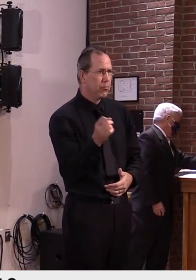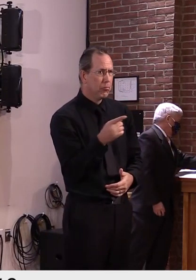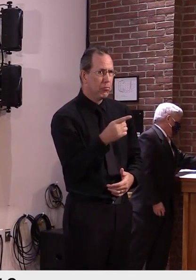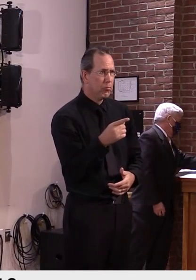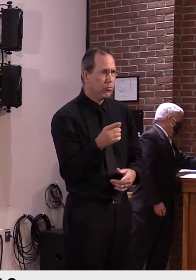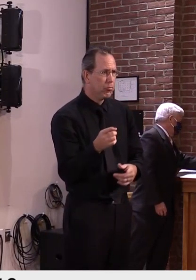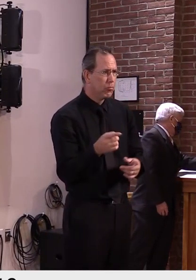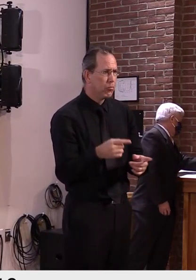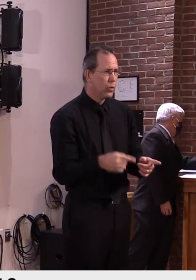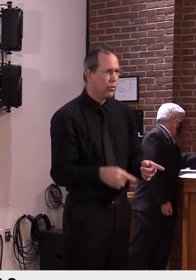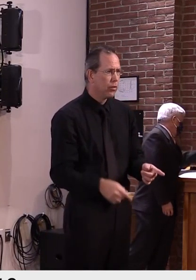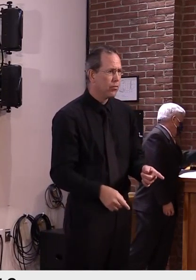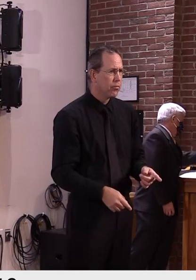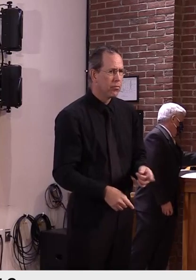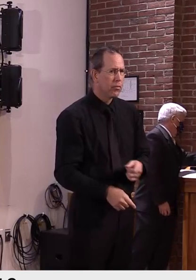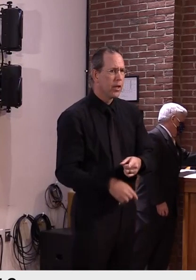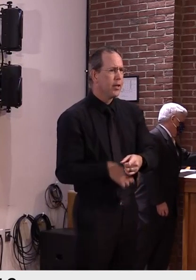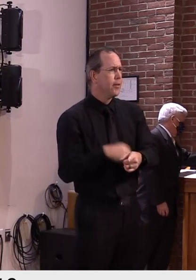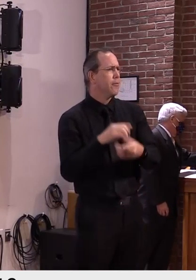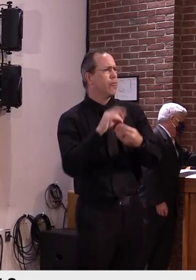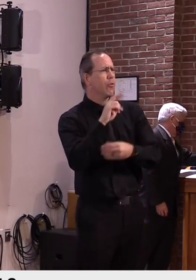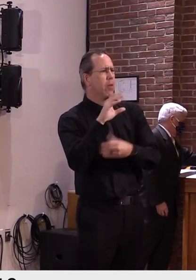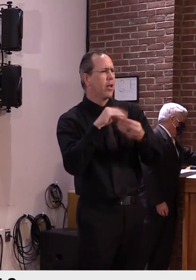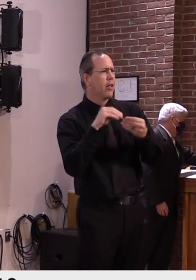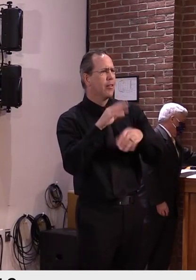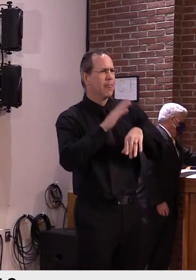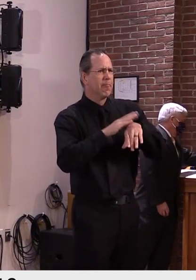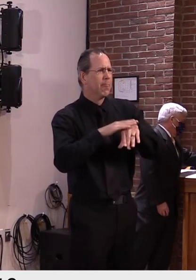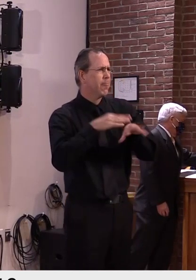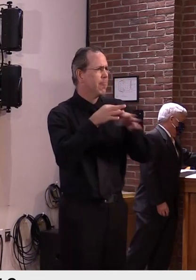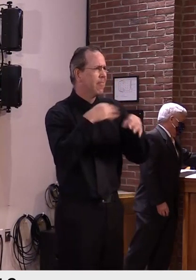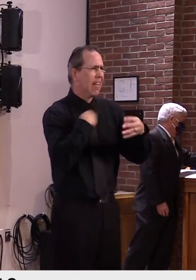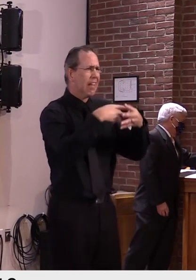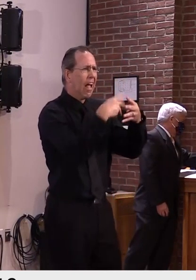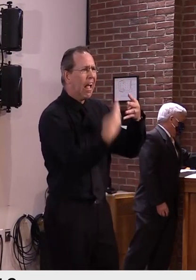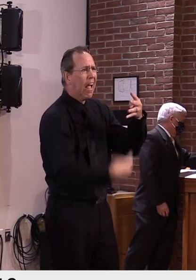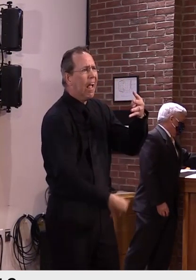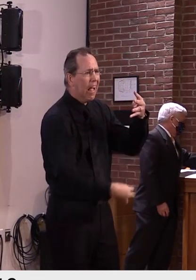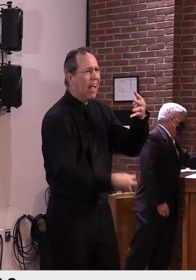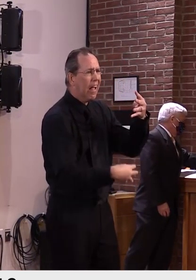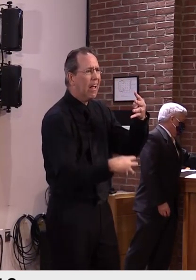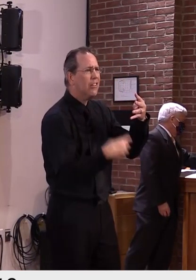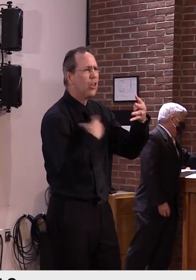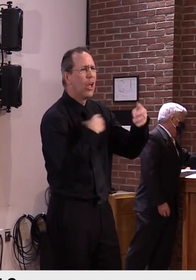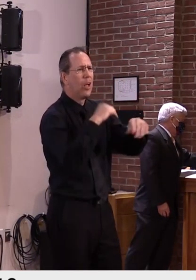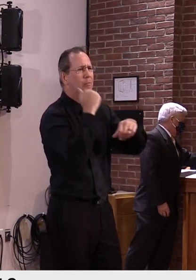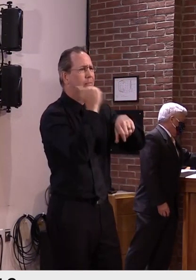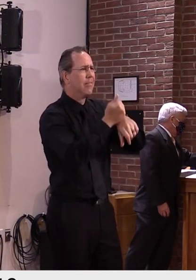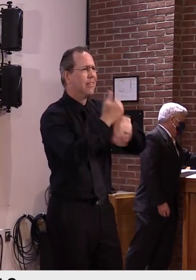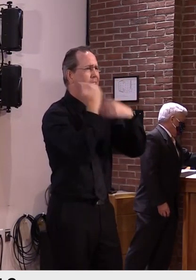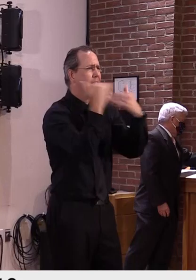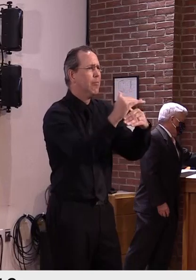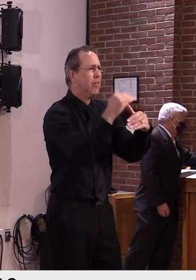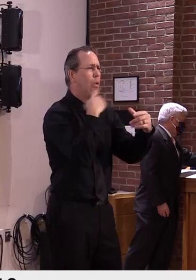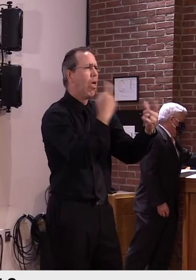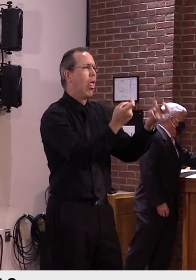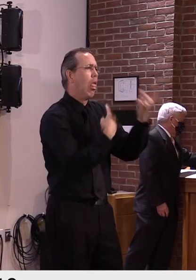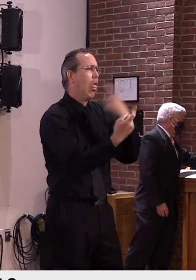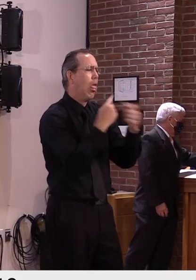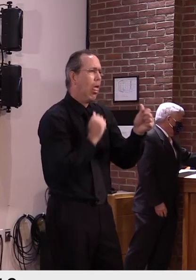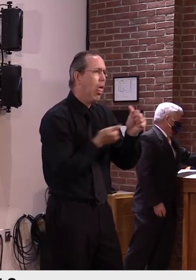long queue today. So I'm gonna ask folks to keep it to 1 or 2 questions rather than 3 or 4 or more. We'll start with